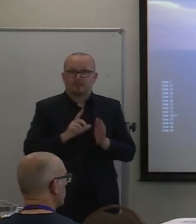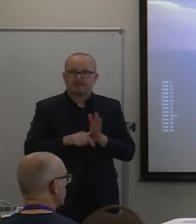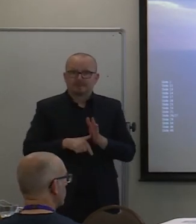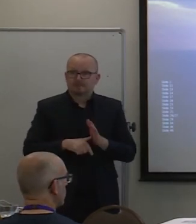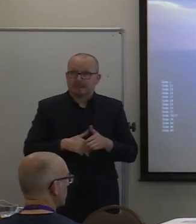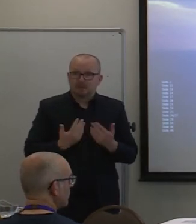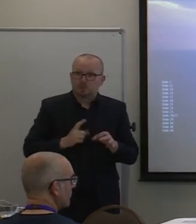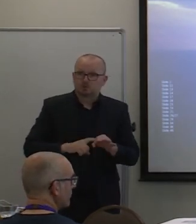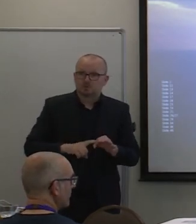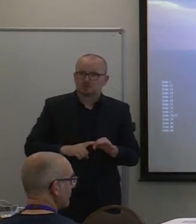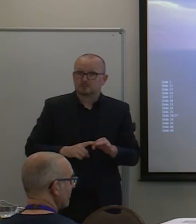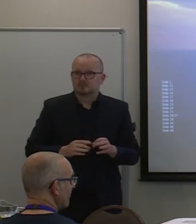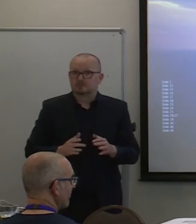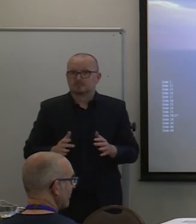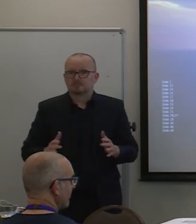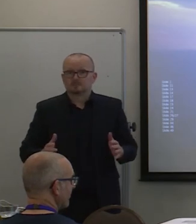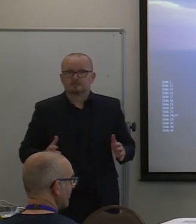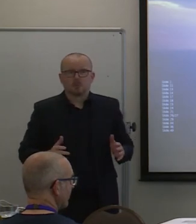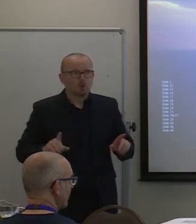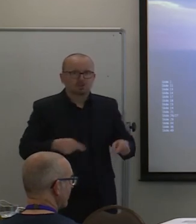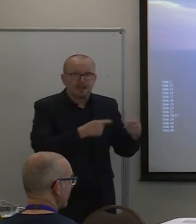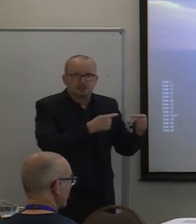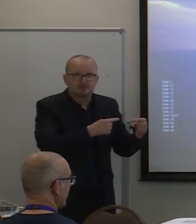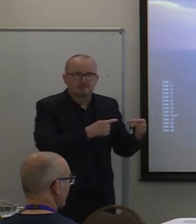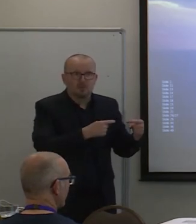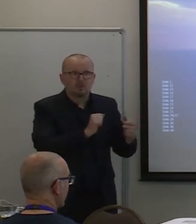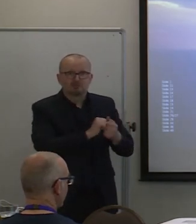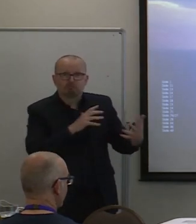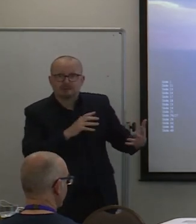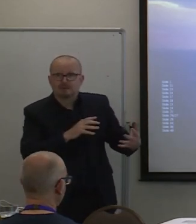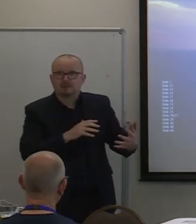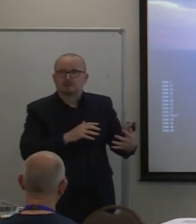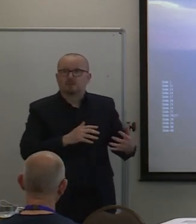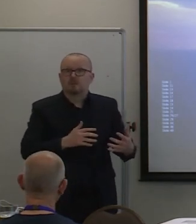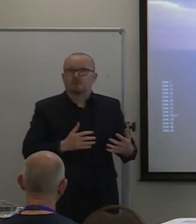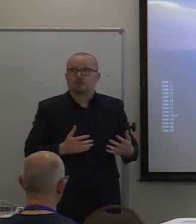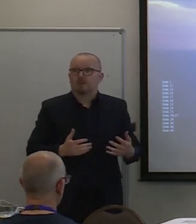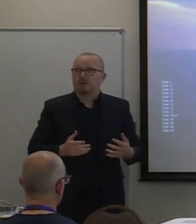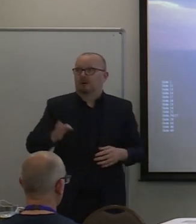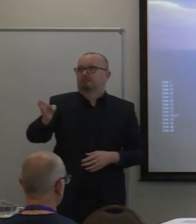Do we have any questions in the audience today or challenges? Not